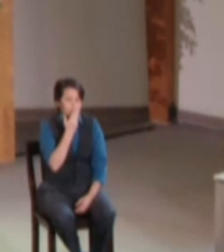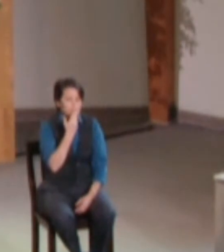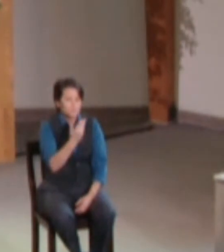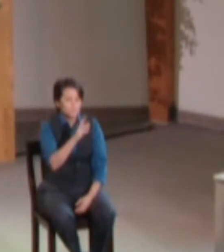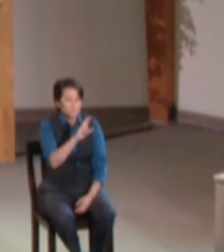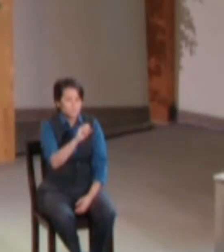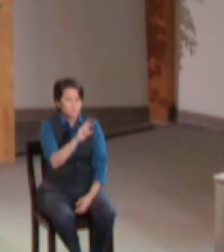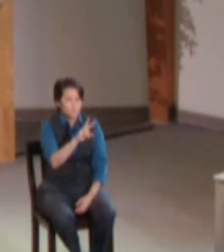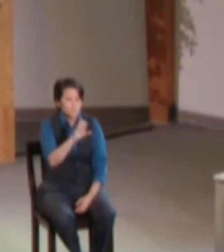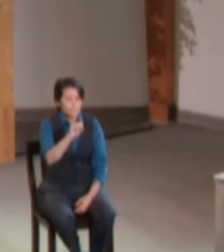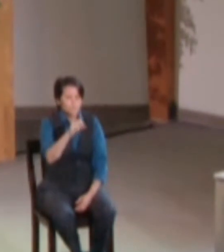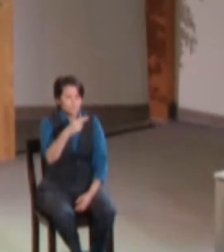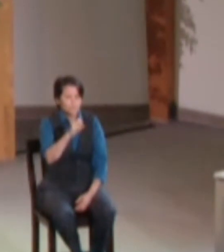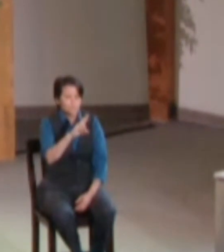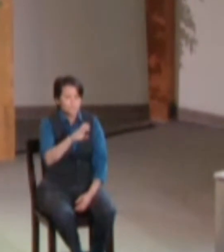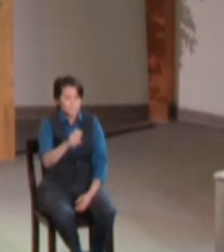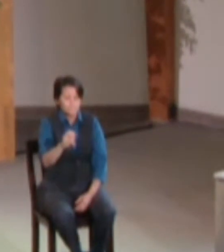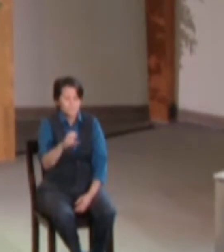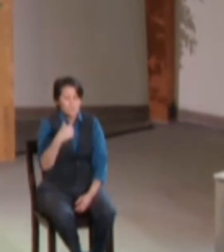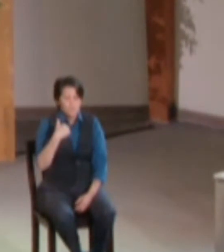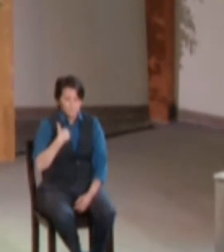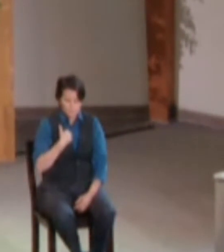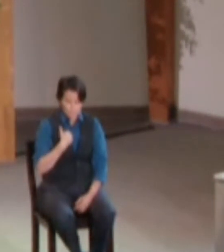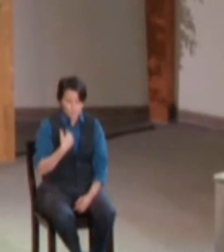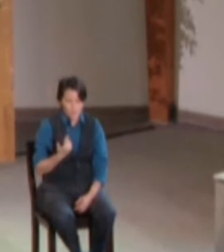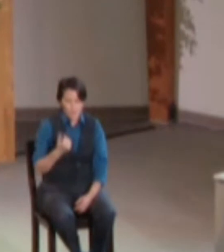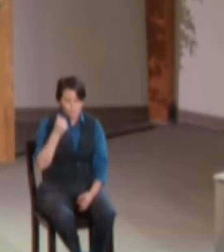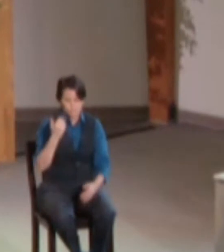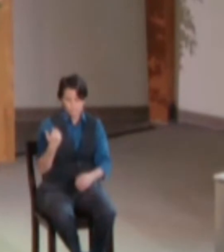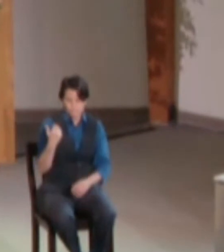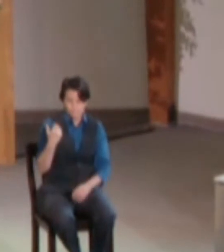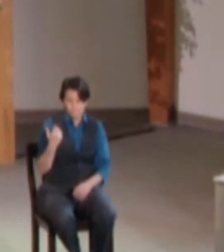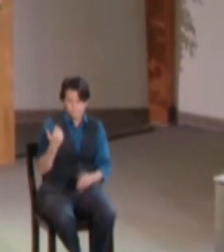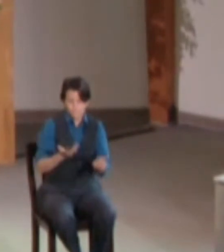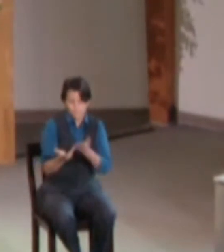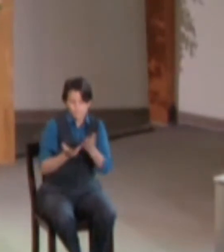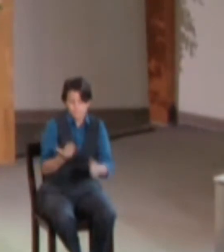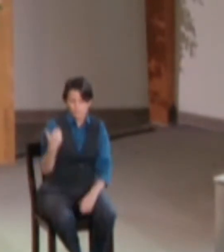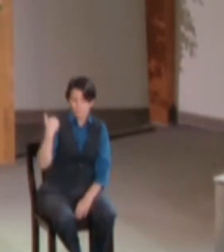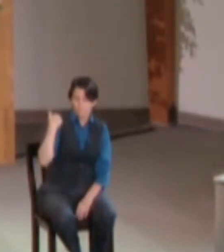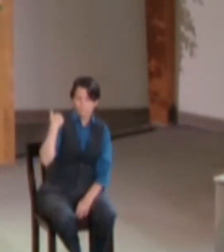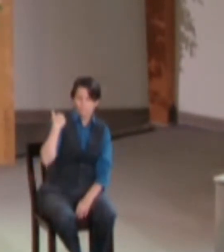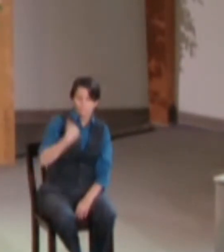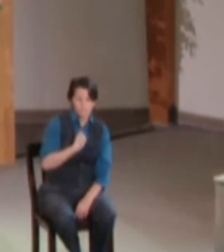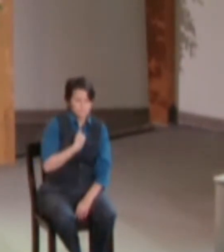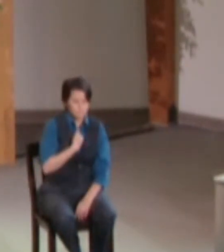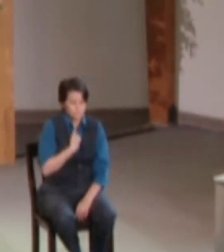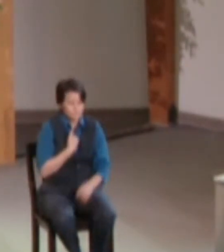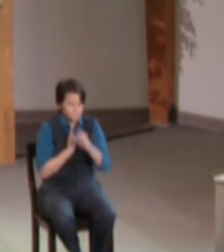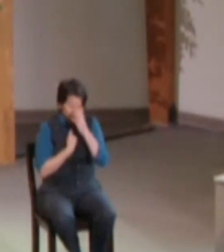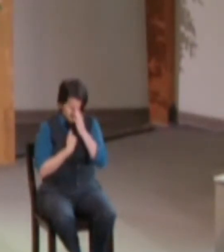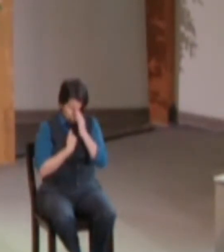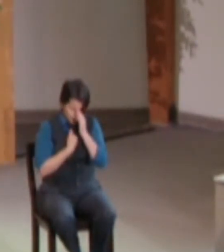So in the service this morning, I was reminded of a story of my own journey where I felt like I was a few steps from being homeless. I had lost